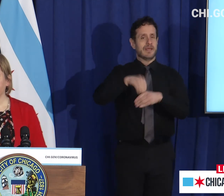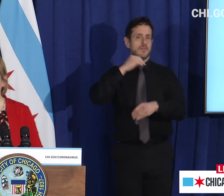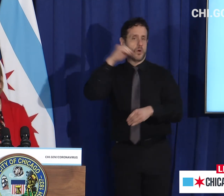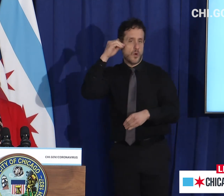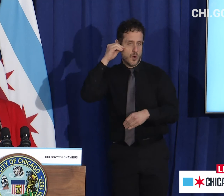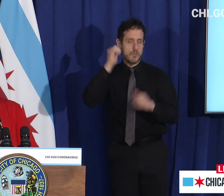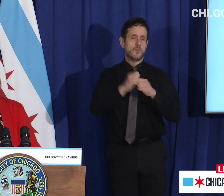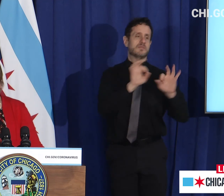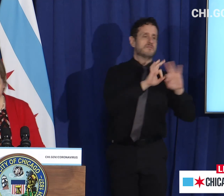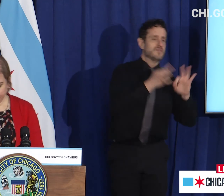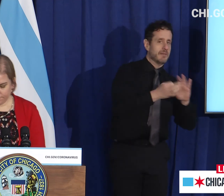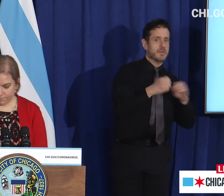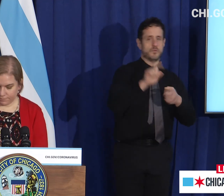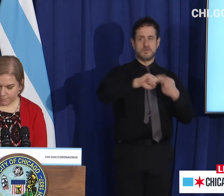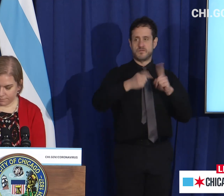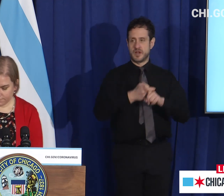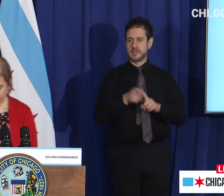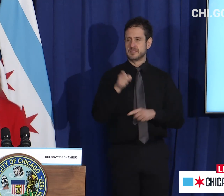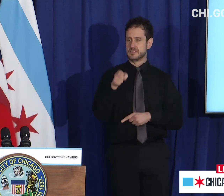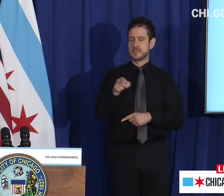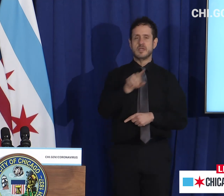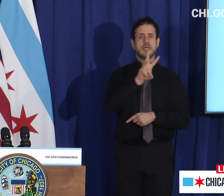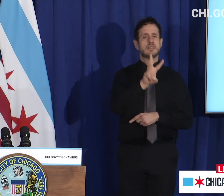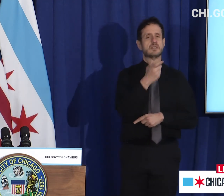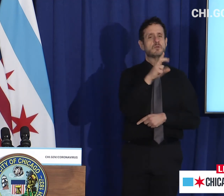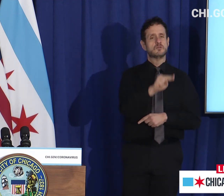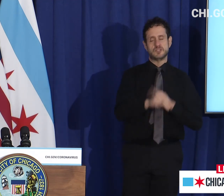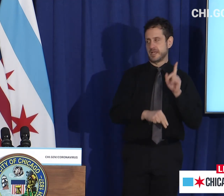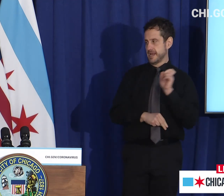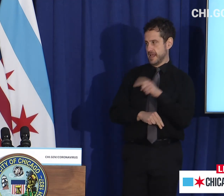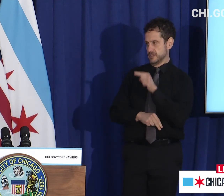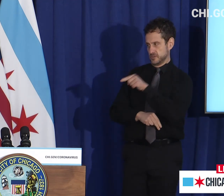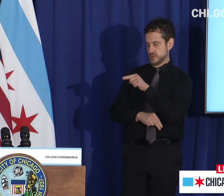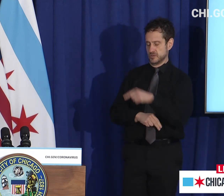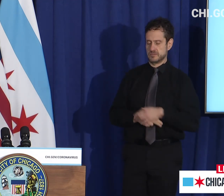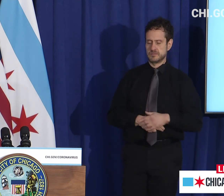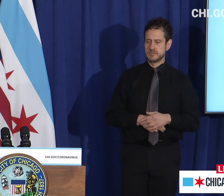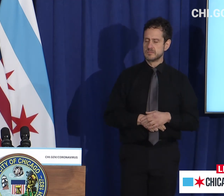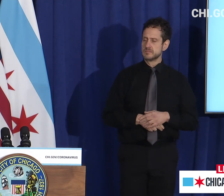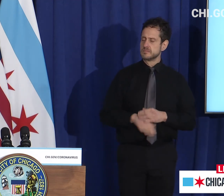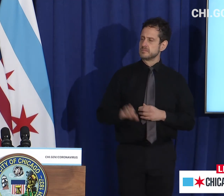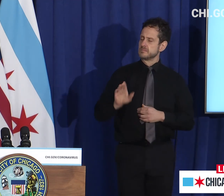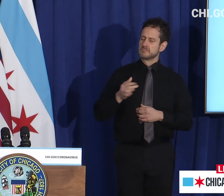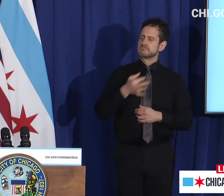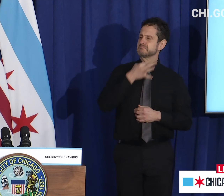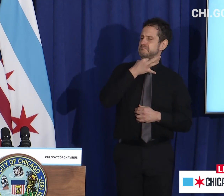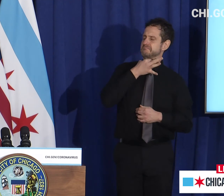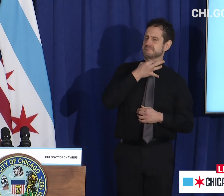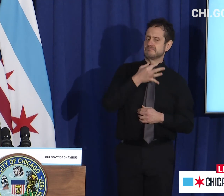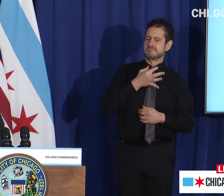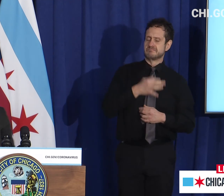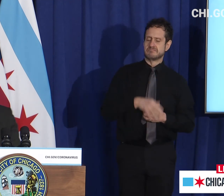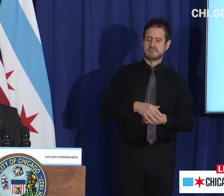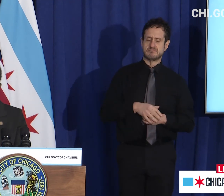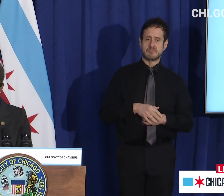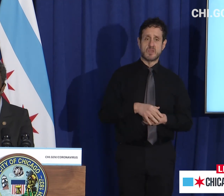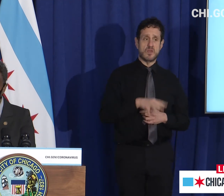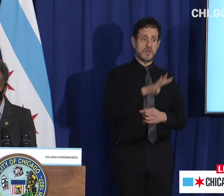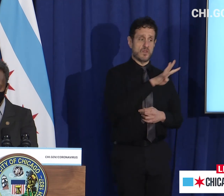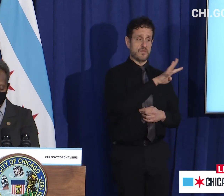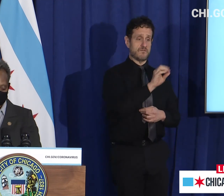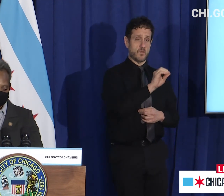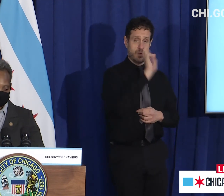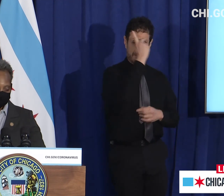love. So Mayor Glenn Marshall from WGN is asking, what is your response from the 40 elected officials